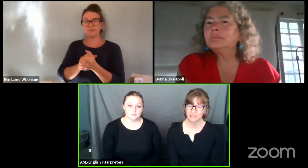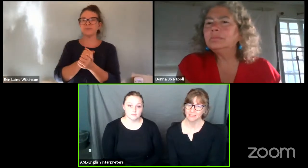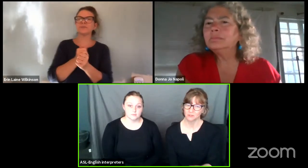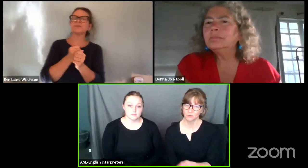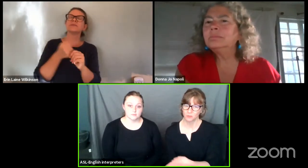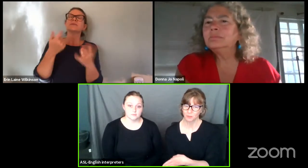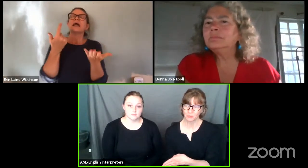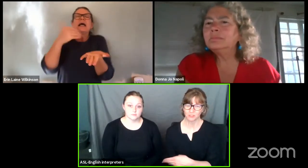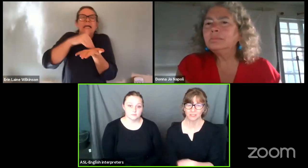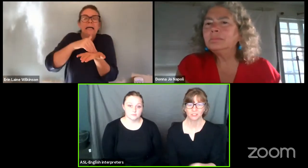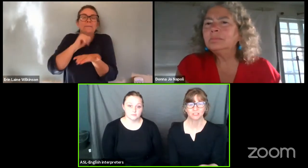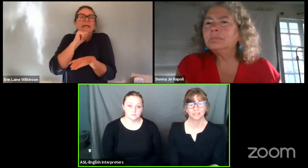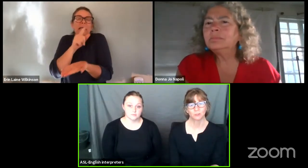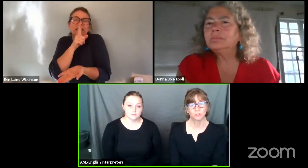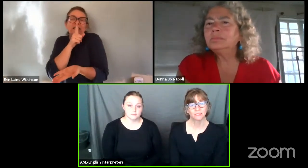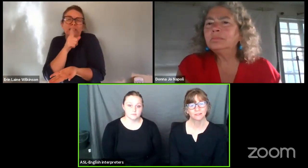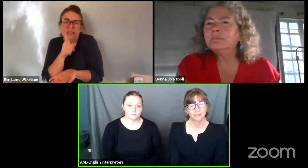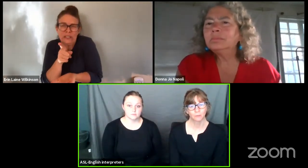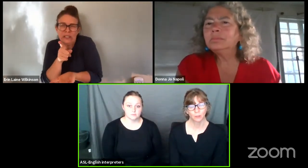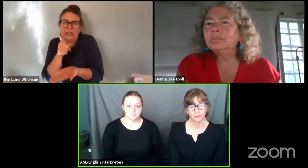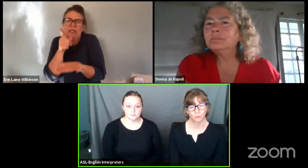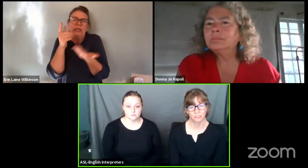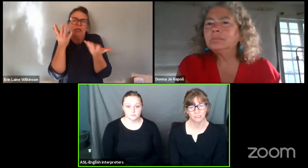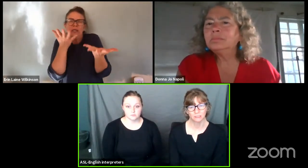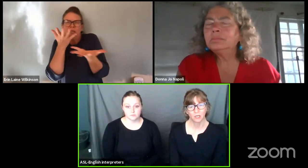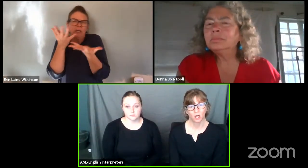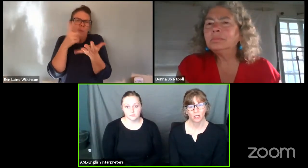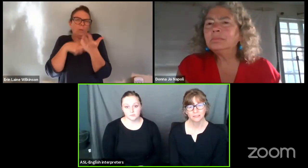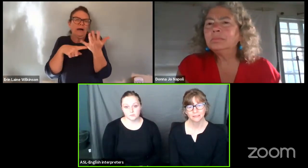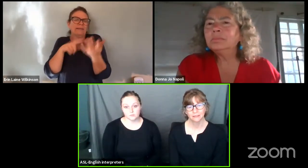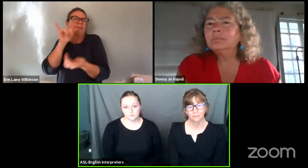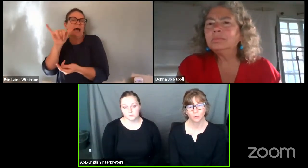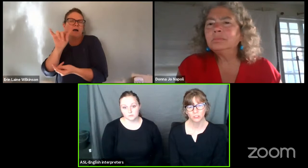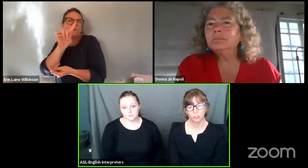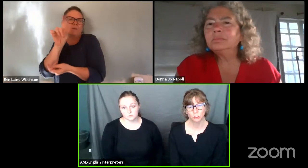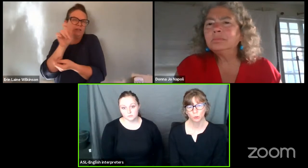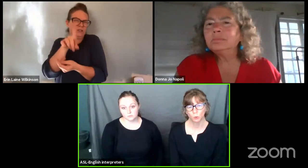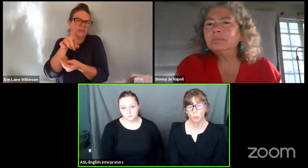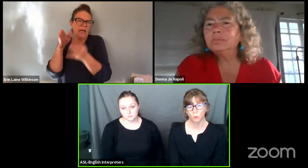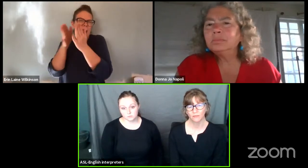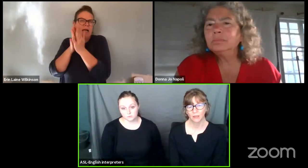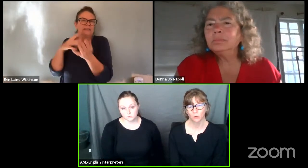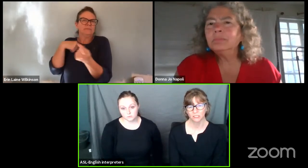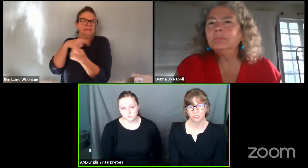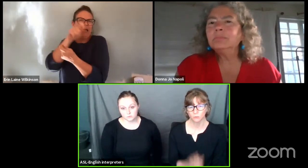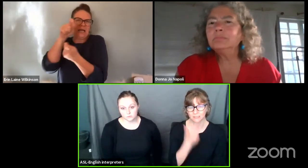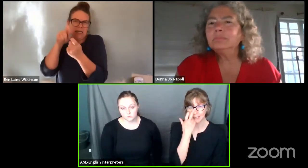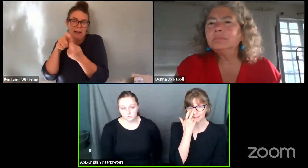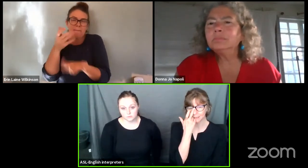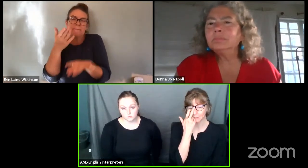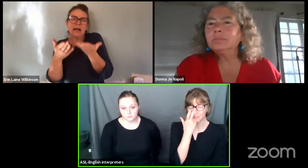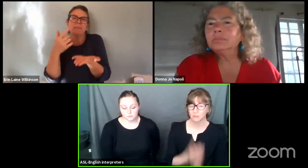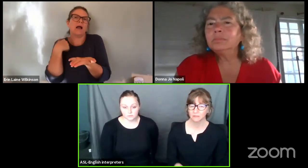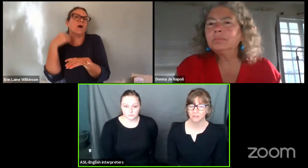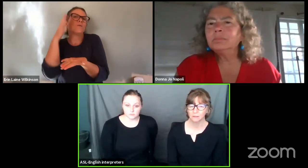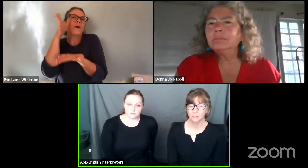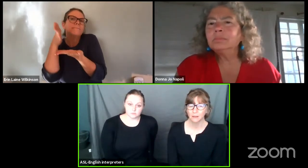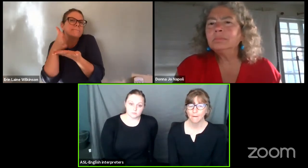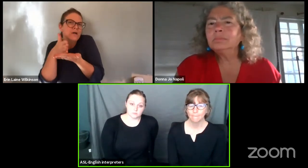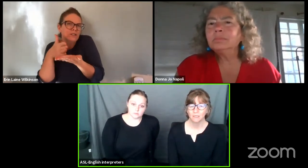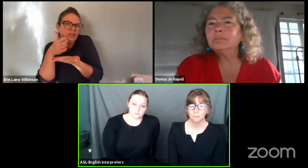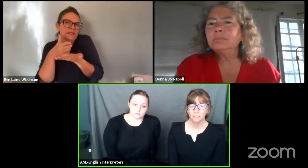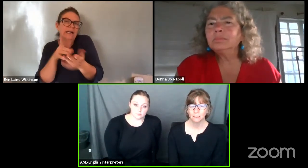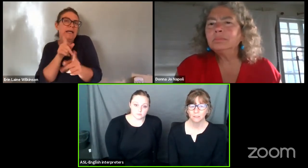So that's the answer to the first part of the question, I should say. So addressing the second part of the question, honestly, I'm not quite sure what that question was asking me